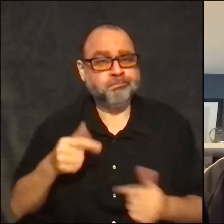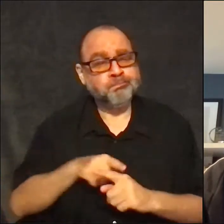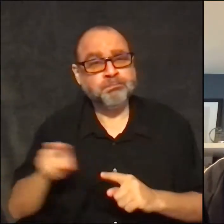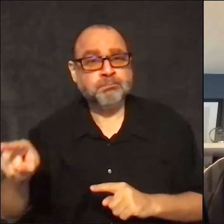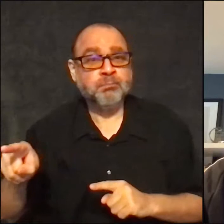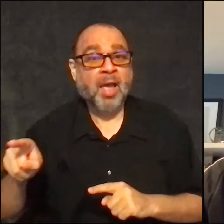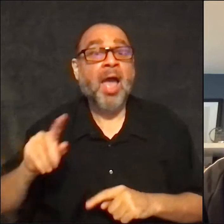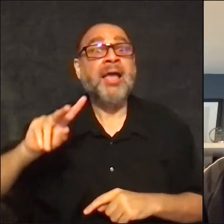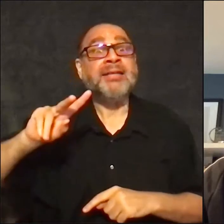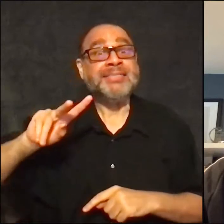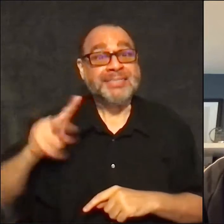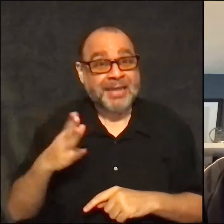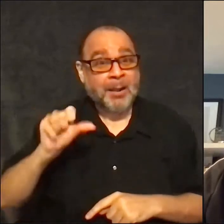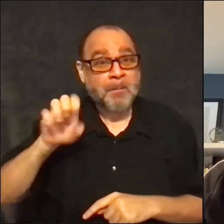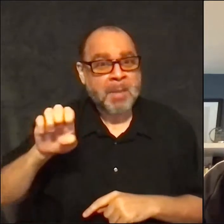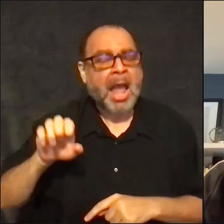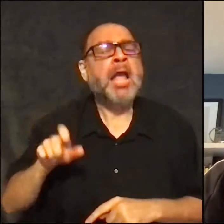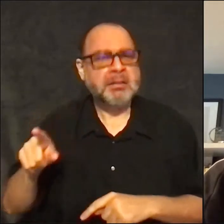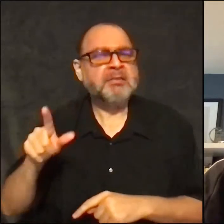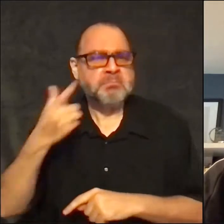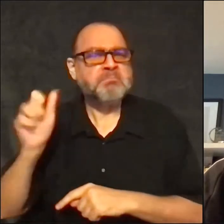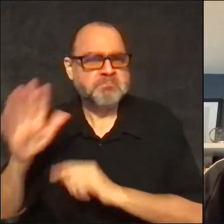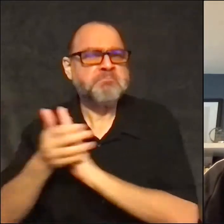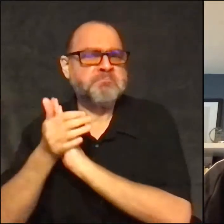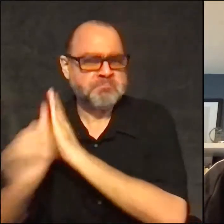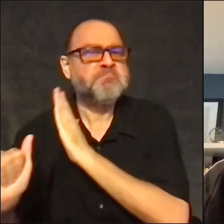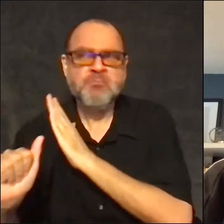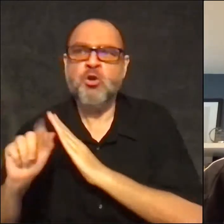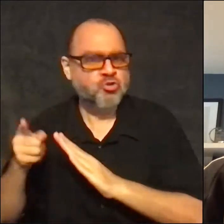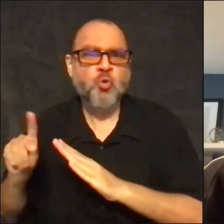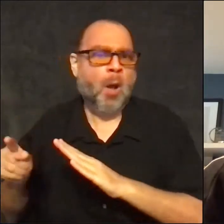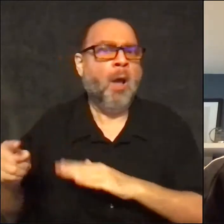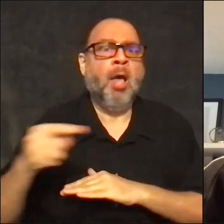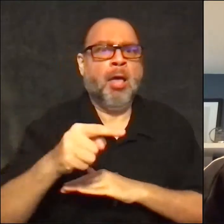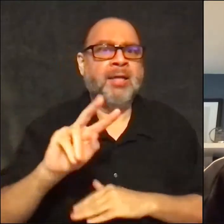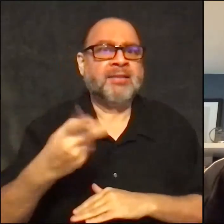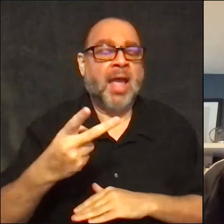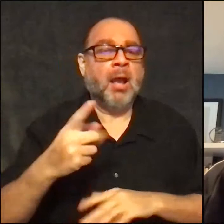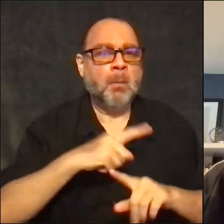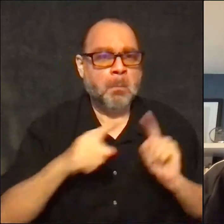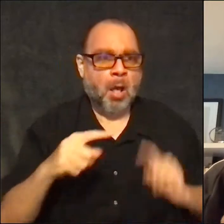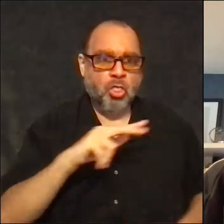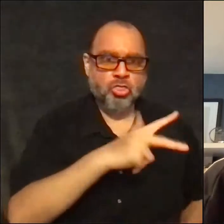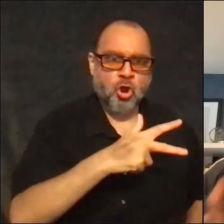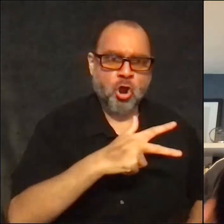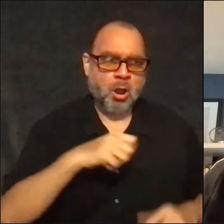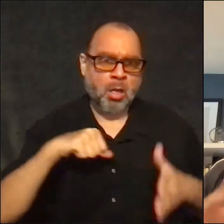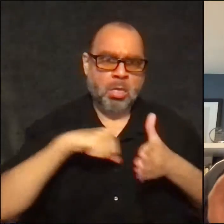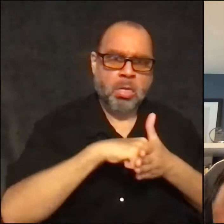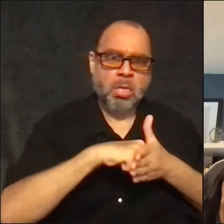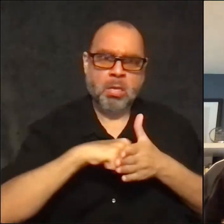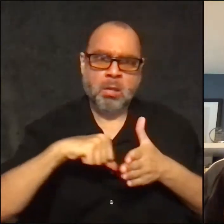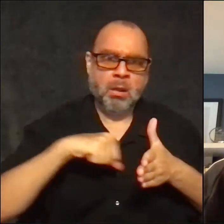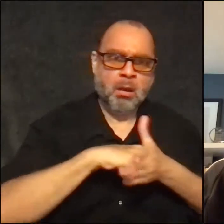the hard work, but for some reason, the system is stopping you, and that's what needs to change. It's clearing that way